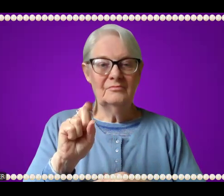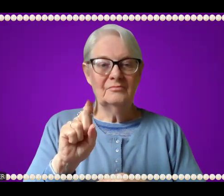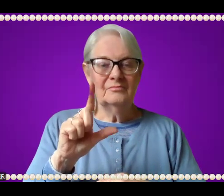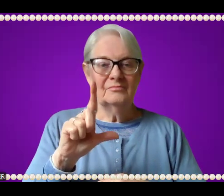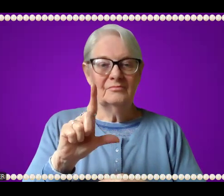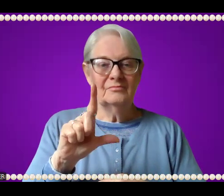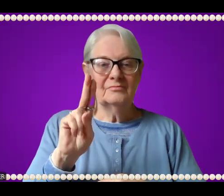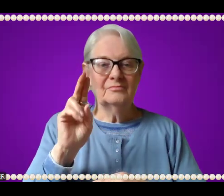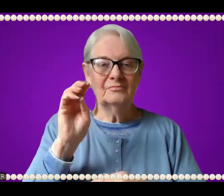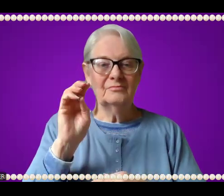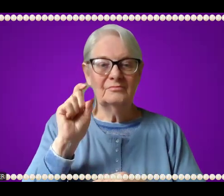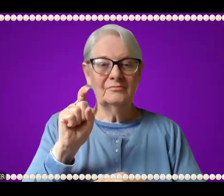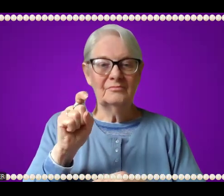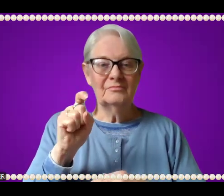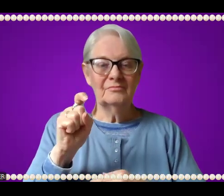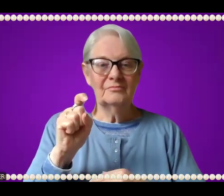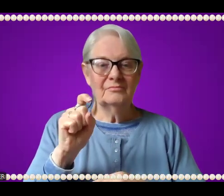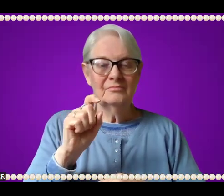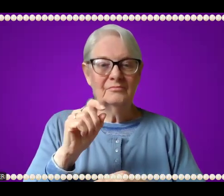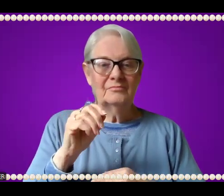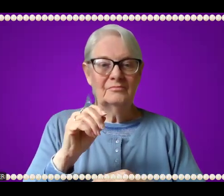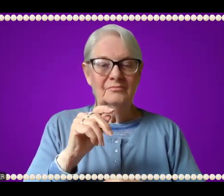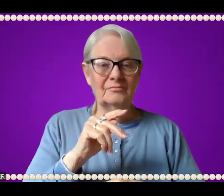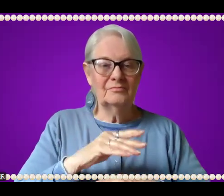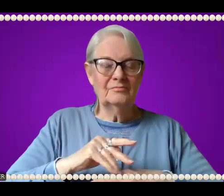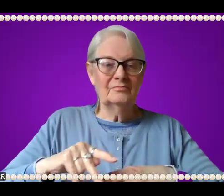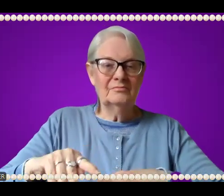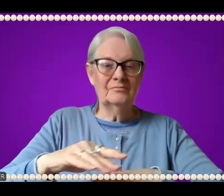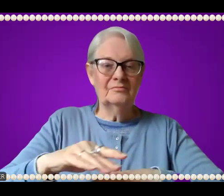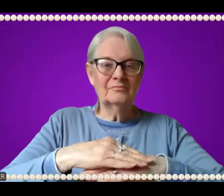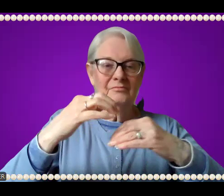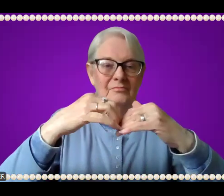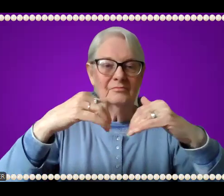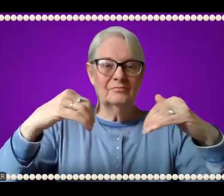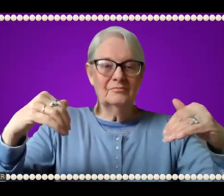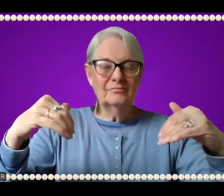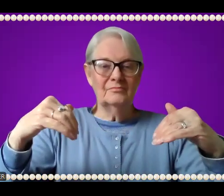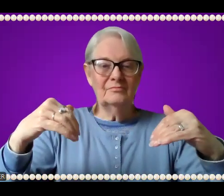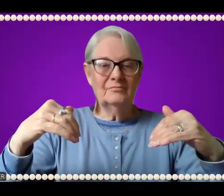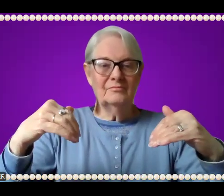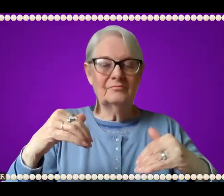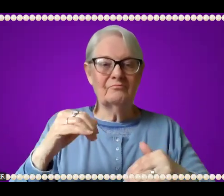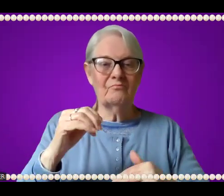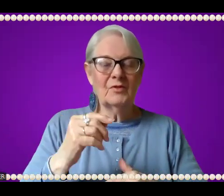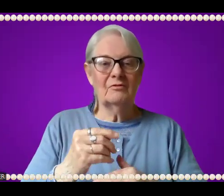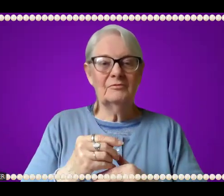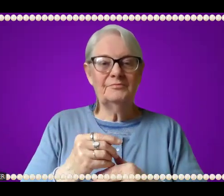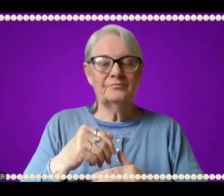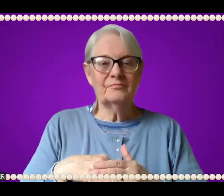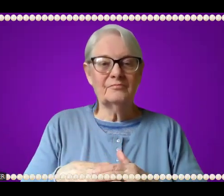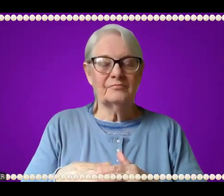kingdom divides. These are chapters 12 through 16 in First Kings. Then we